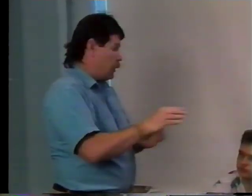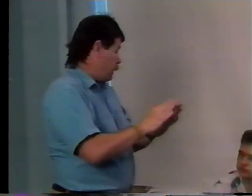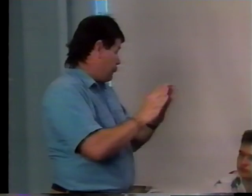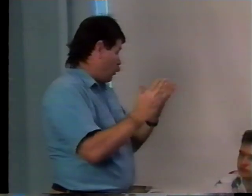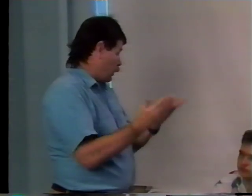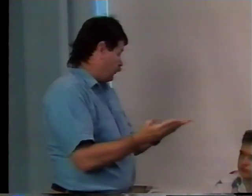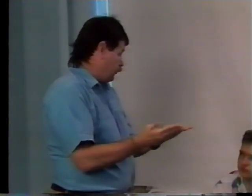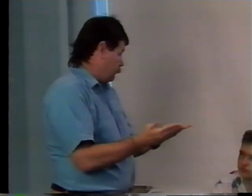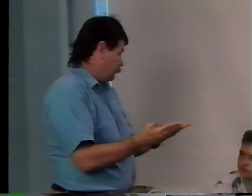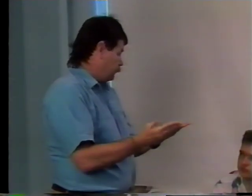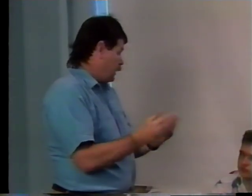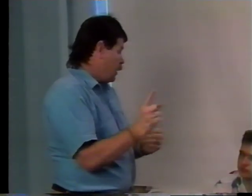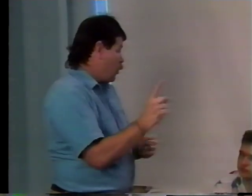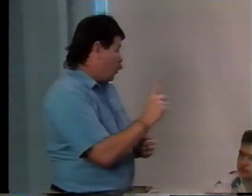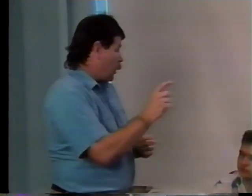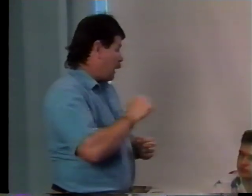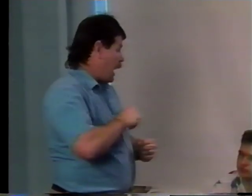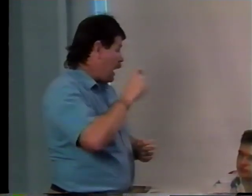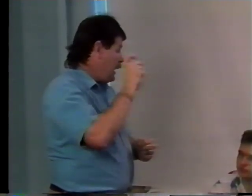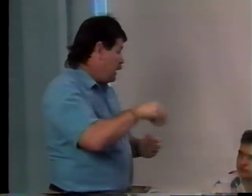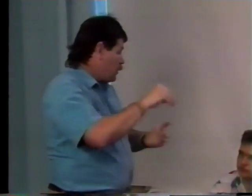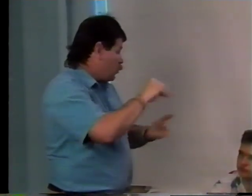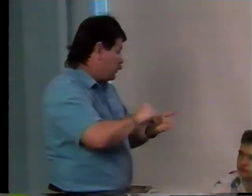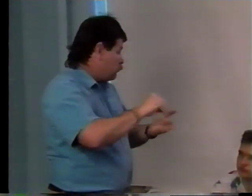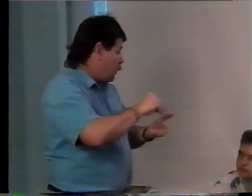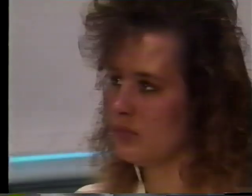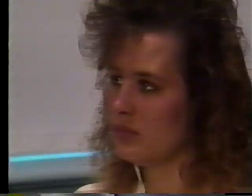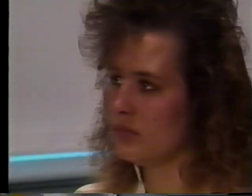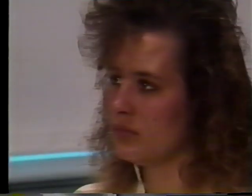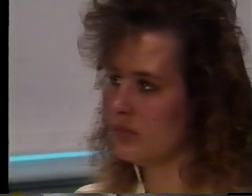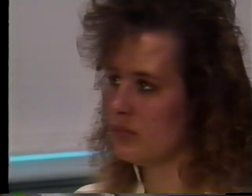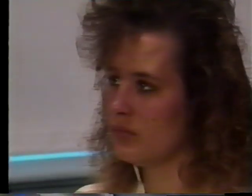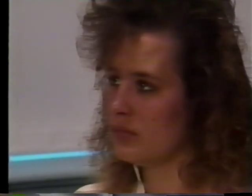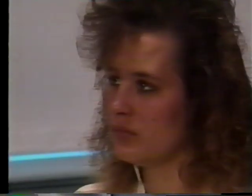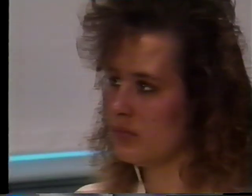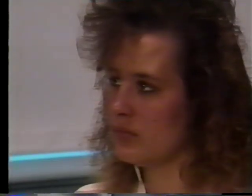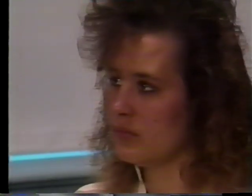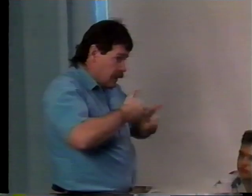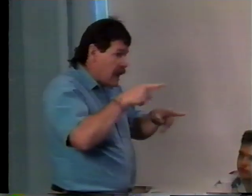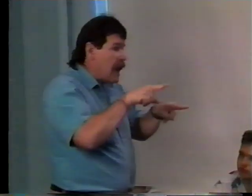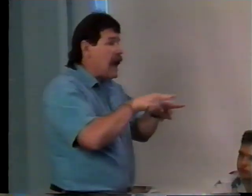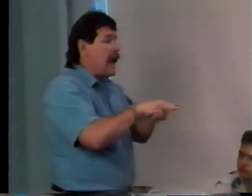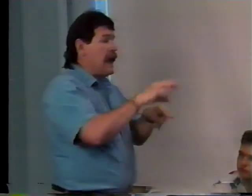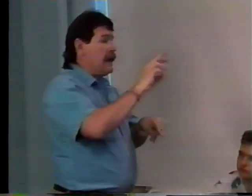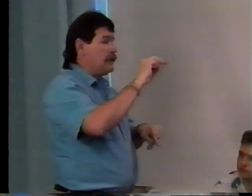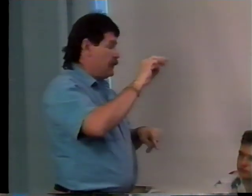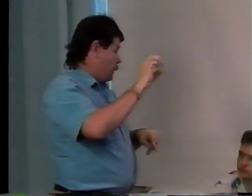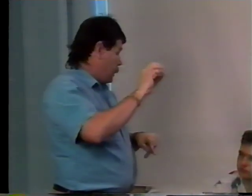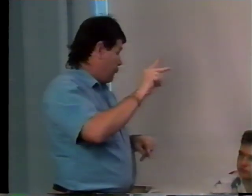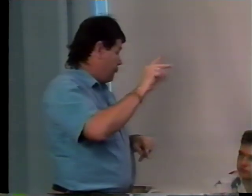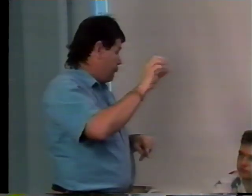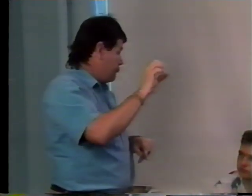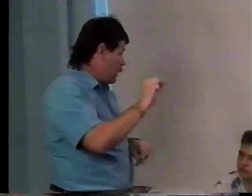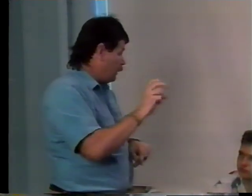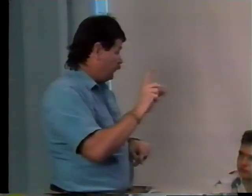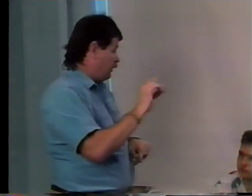necessary books, where I could write in dark as monks